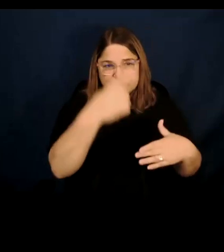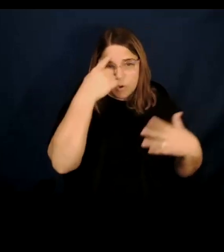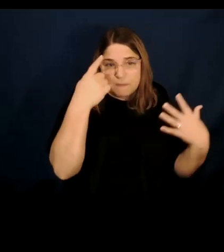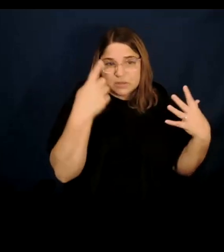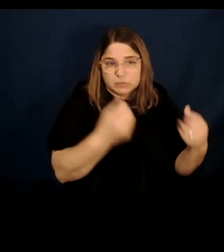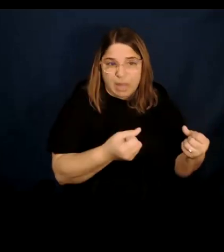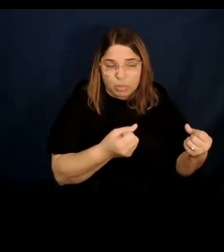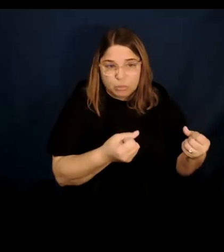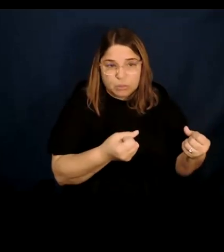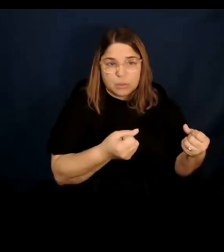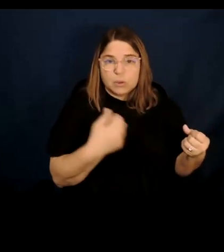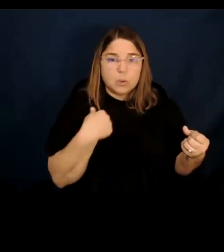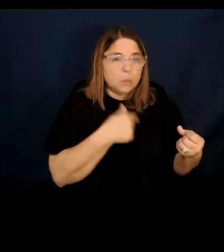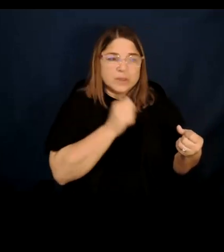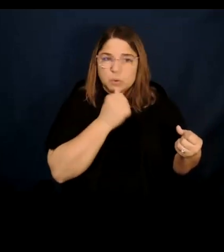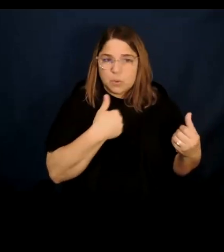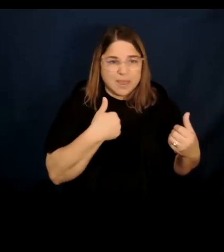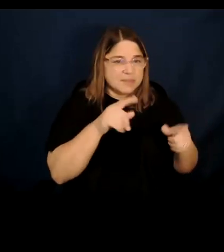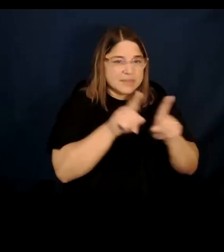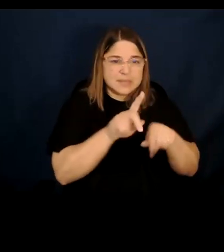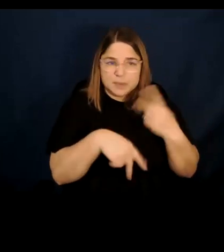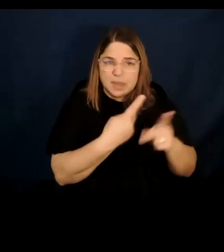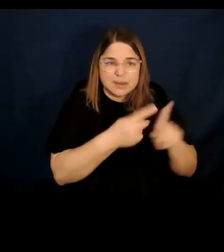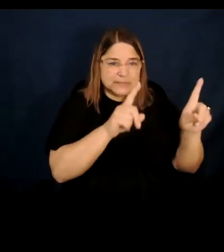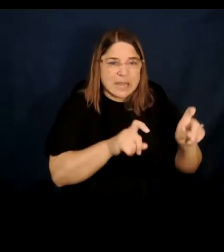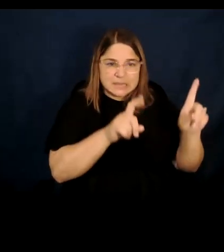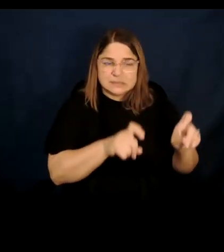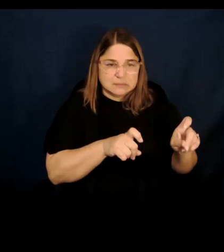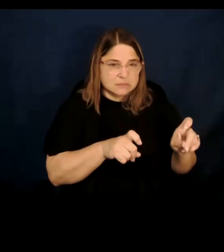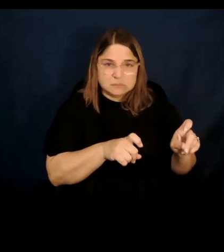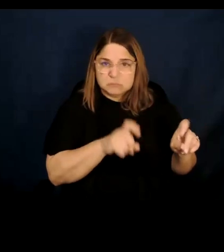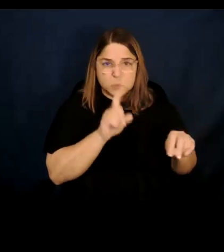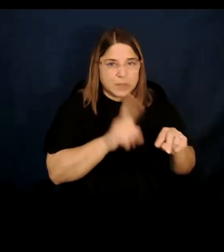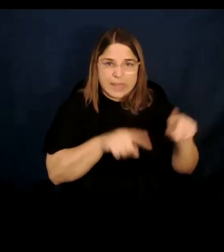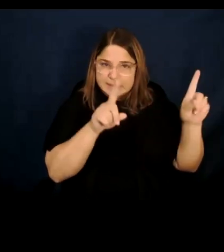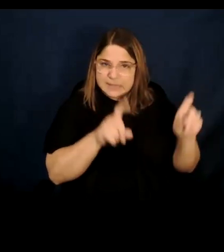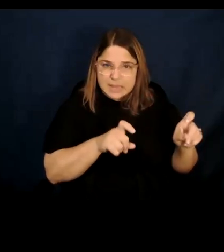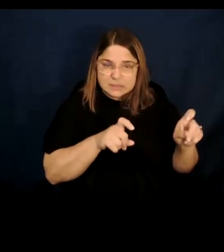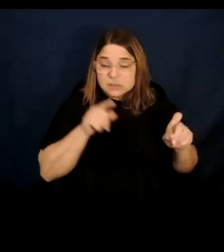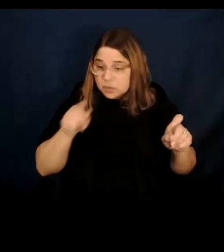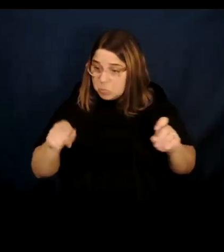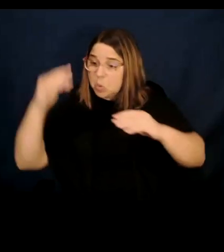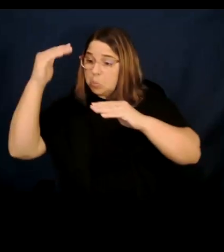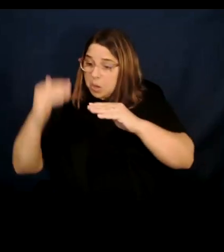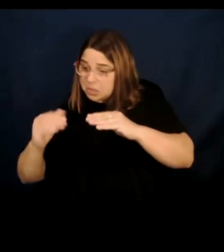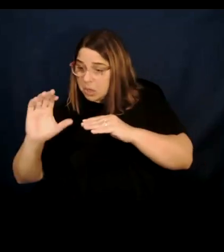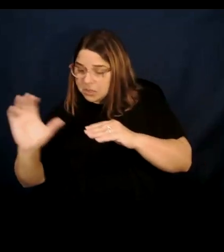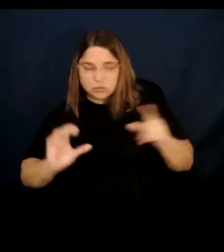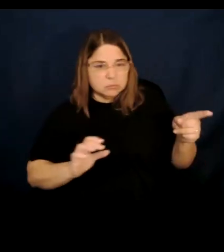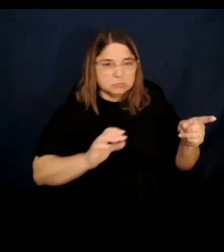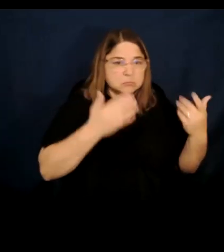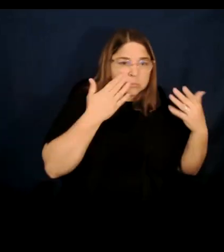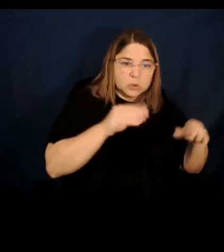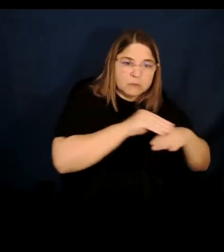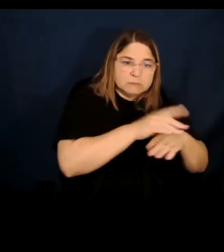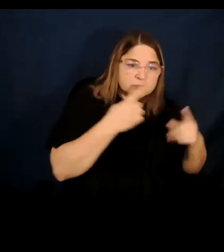health, we don't have the same kind of clinical indicators that we do in the areas of cholesterol and reflux. It can be